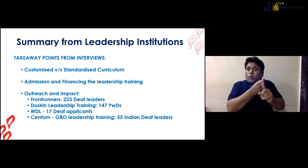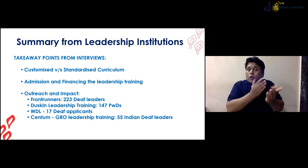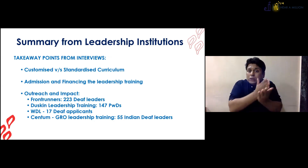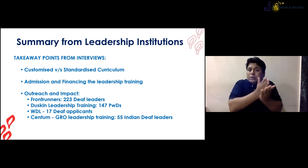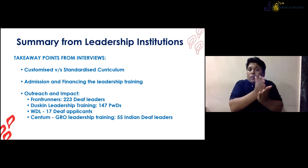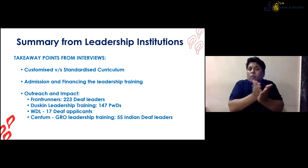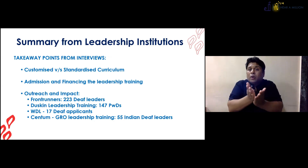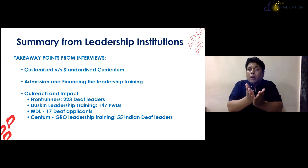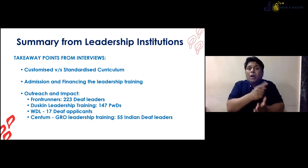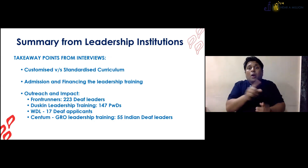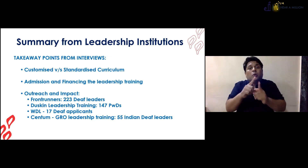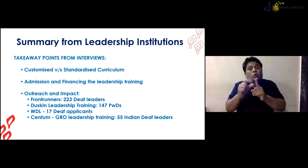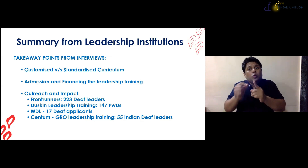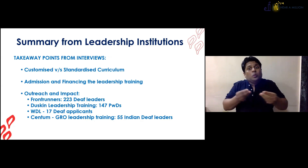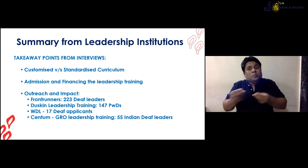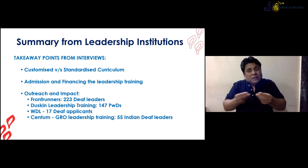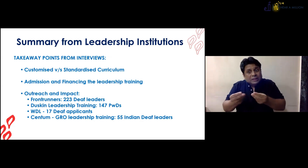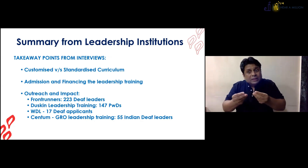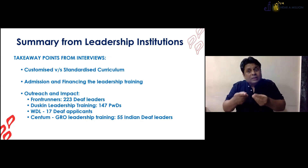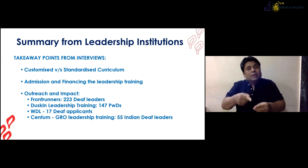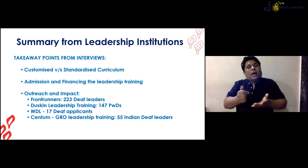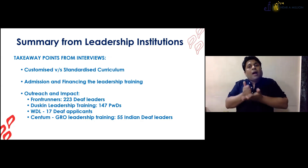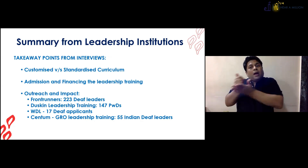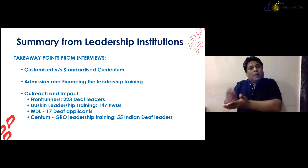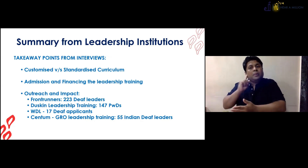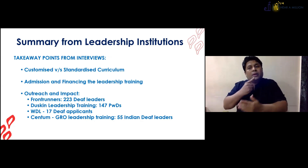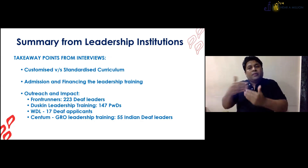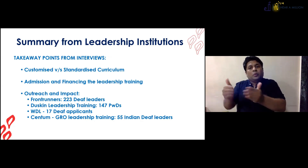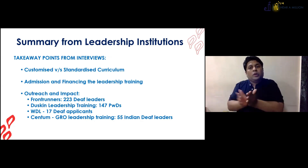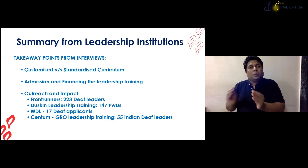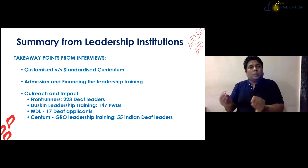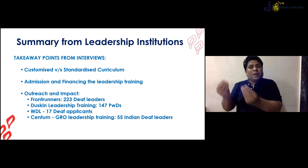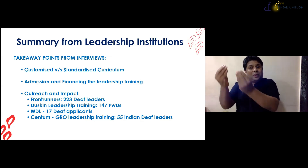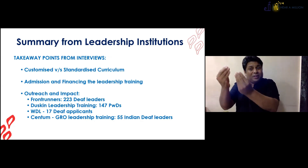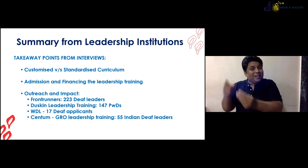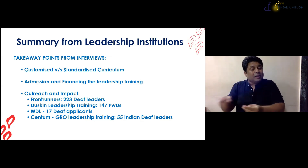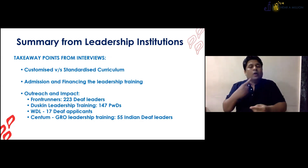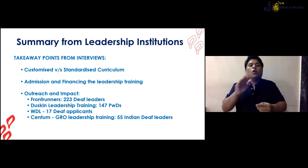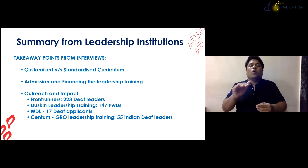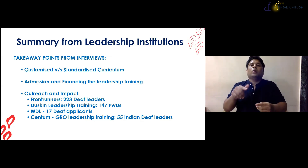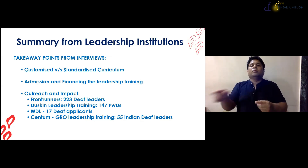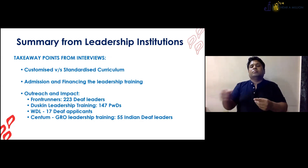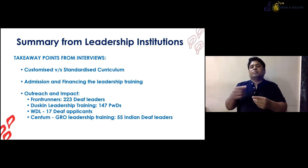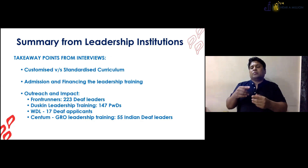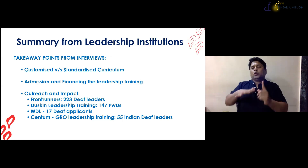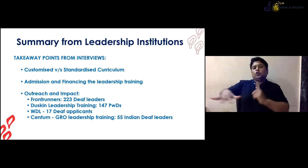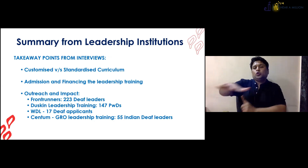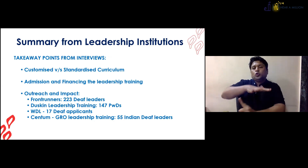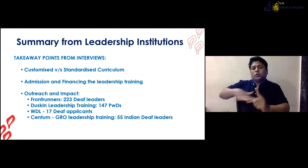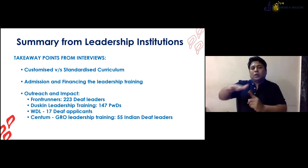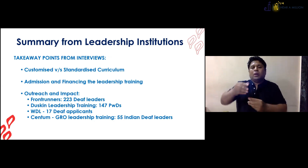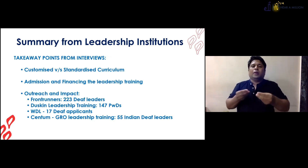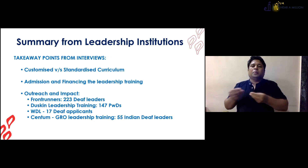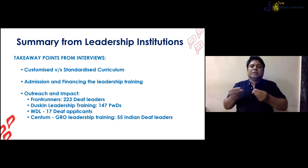hearing people as well. Why? Because we need to find ways of increasing awareness across, right? So this awareness is